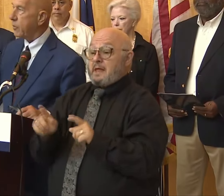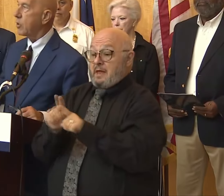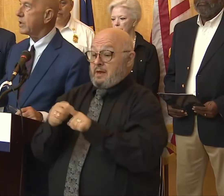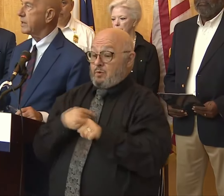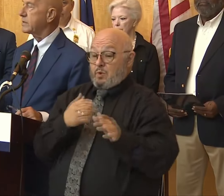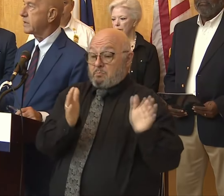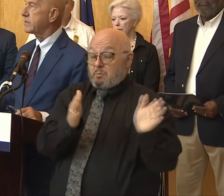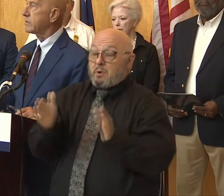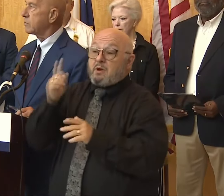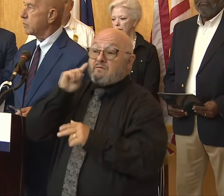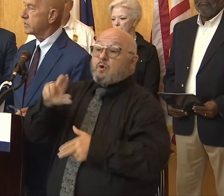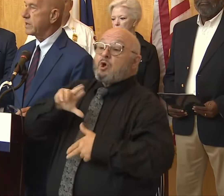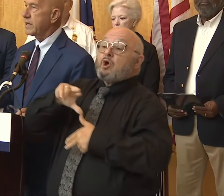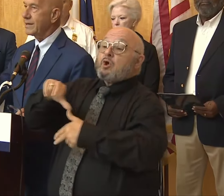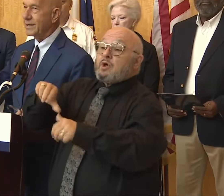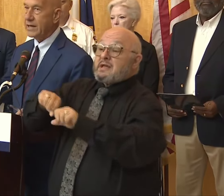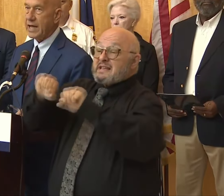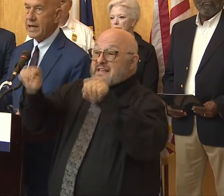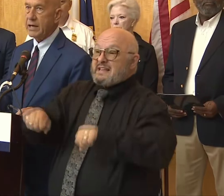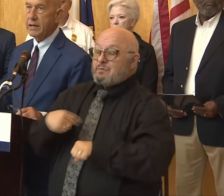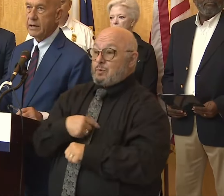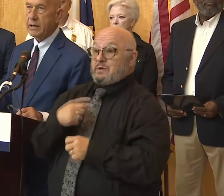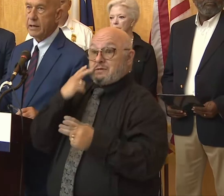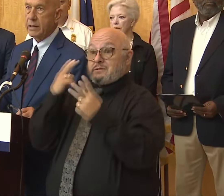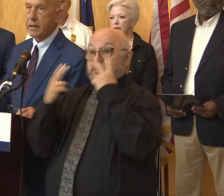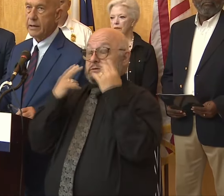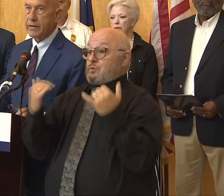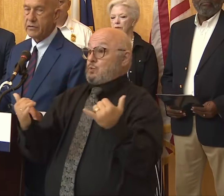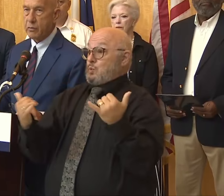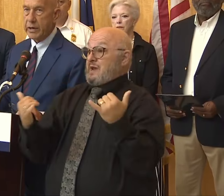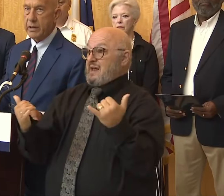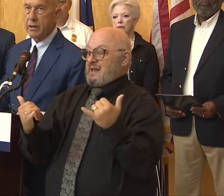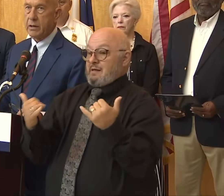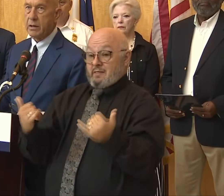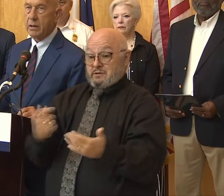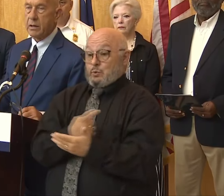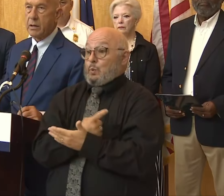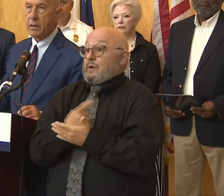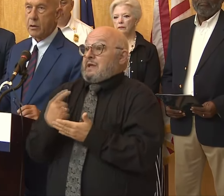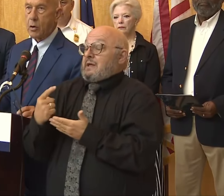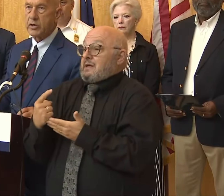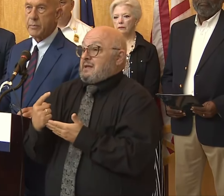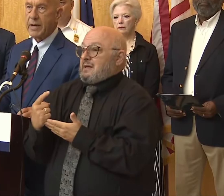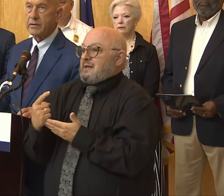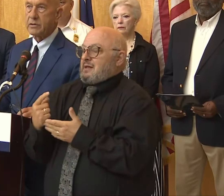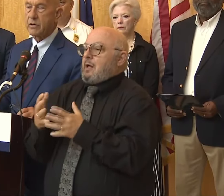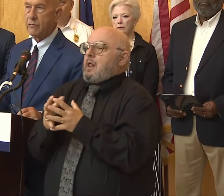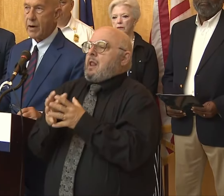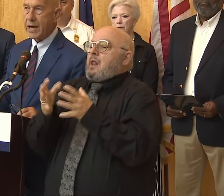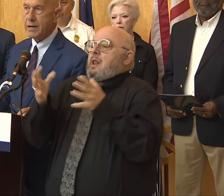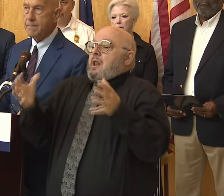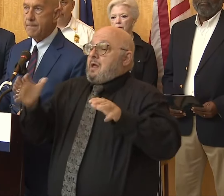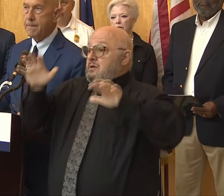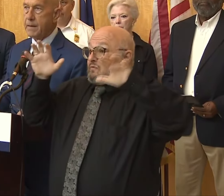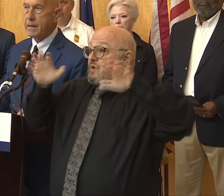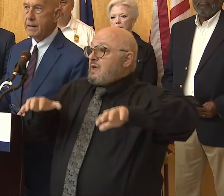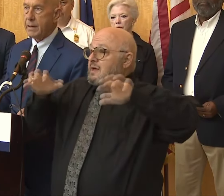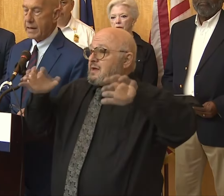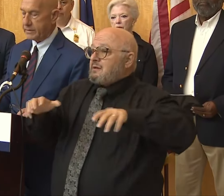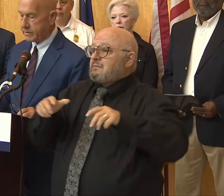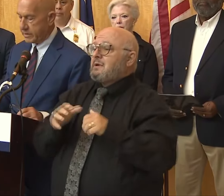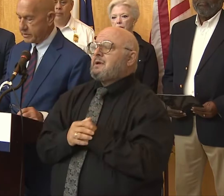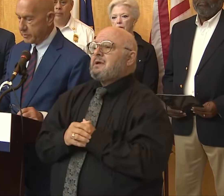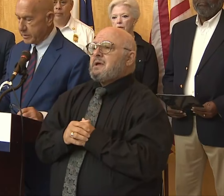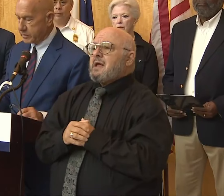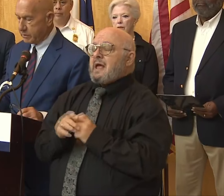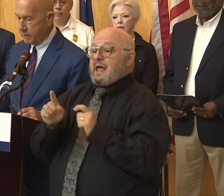prepare for hurricane season, we're seeing today and this week large amounts of rain.